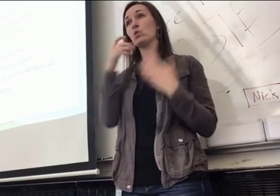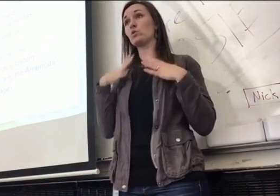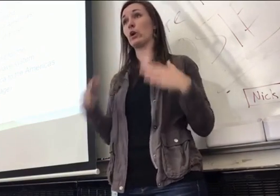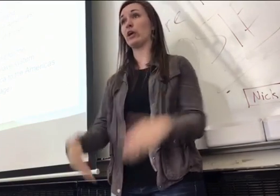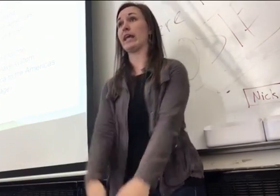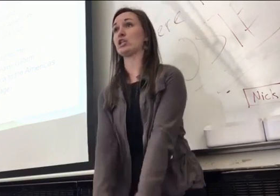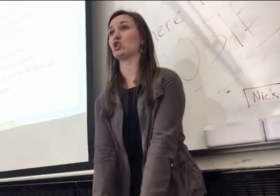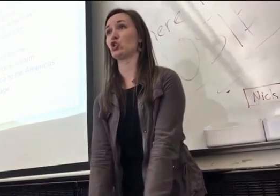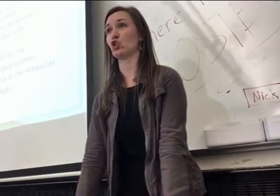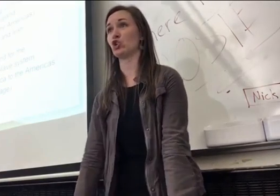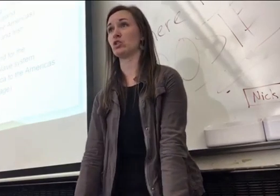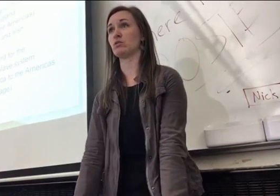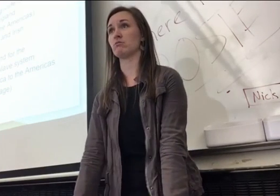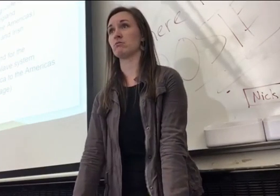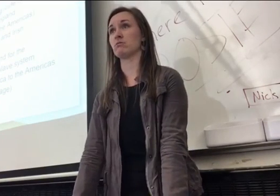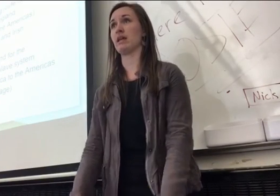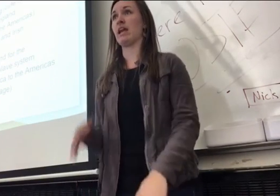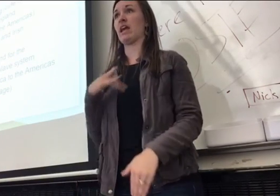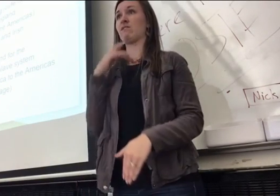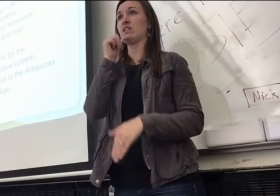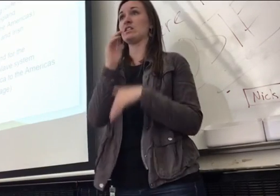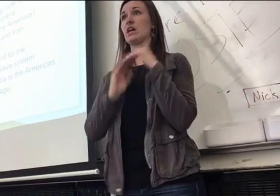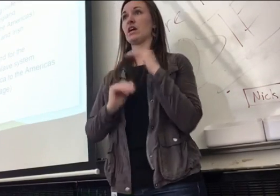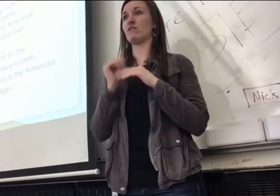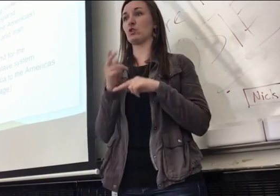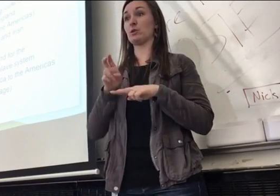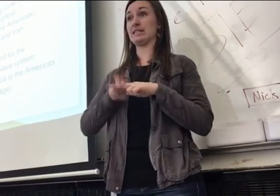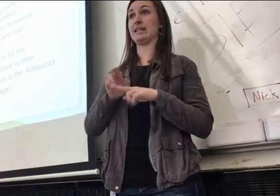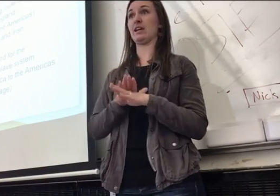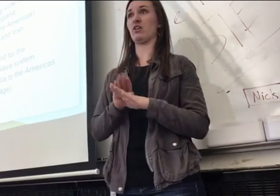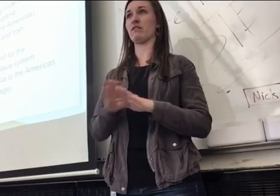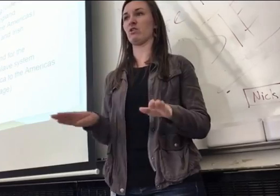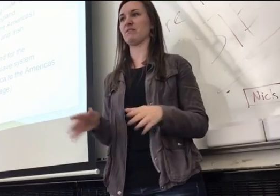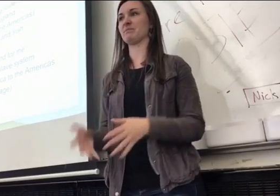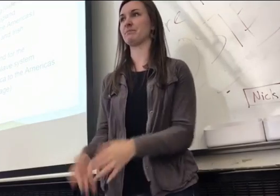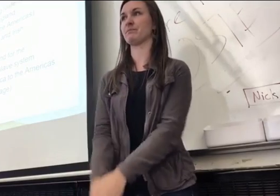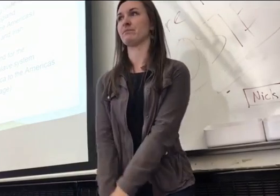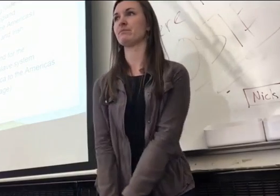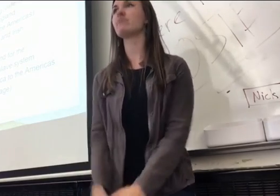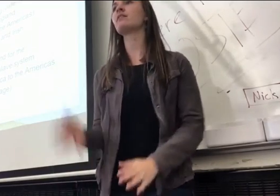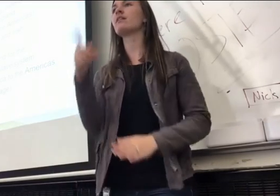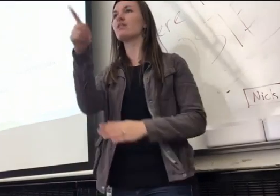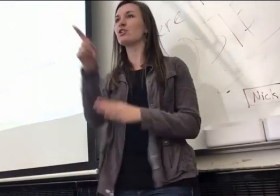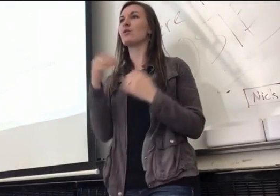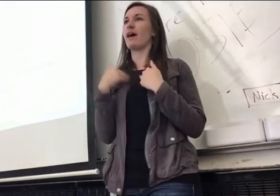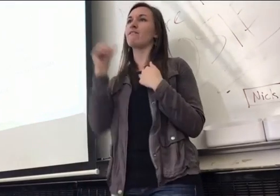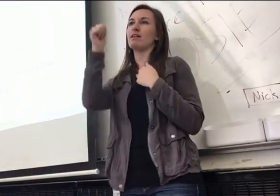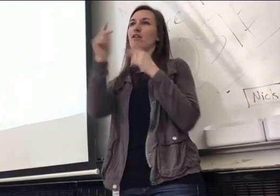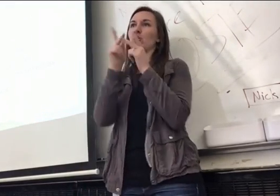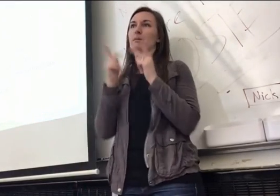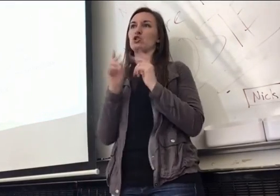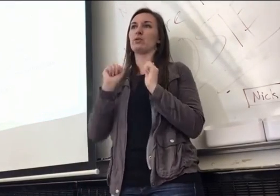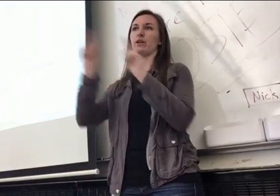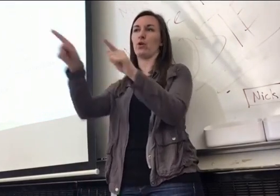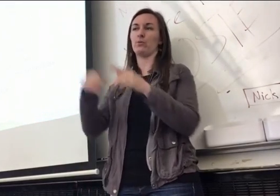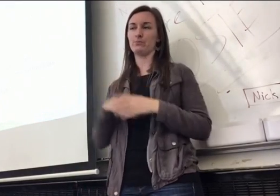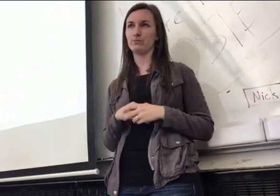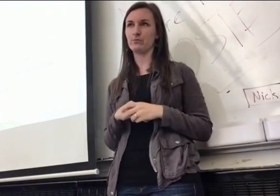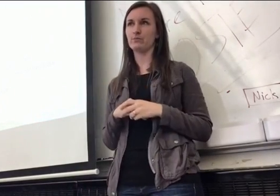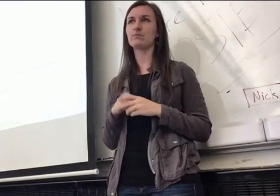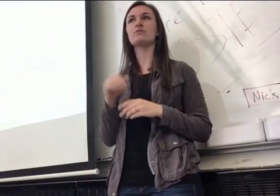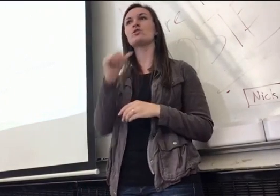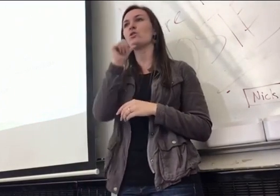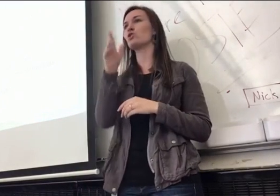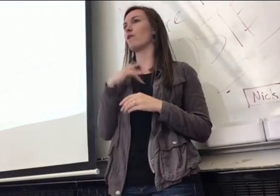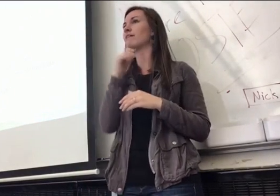wearing a skirt and feels uncomfortable sitting down on the ground, you also have another place that you can go. So I don't want you to